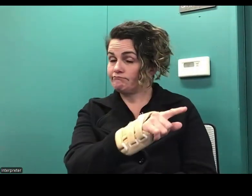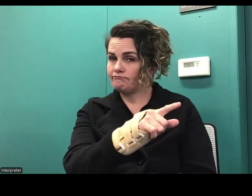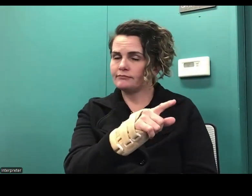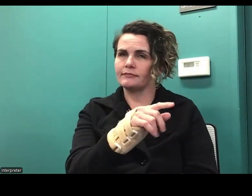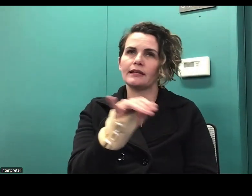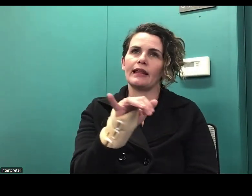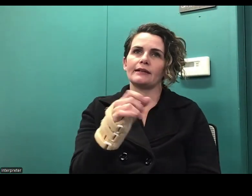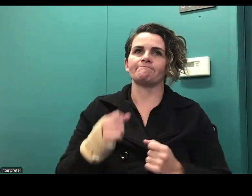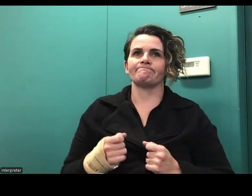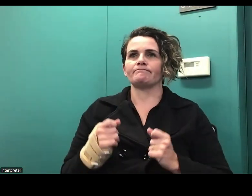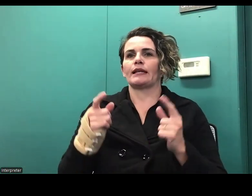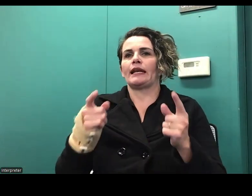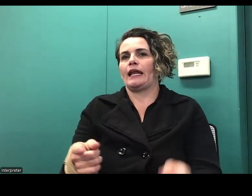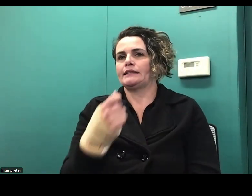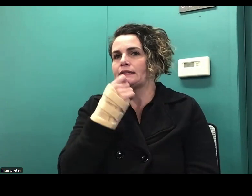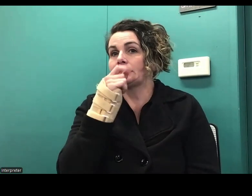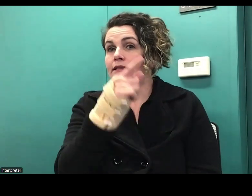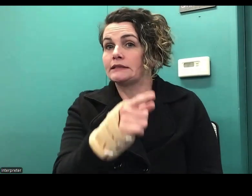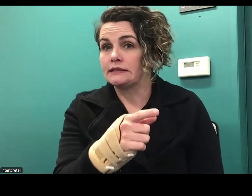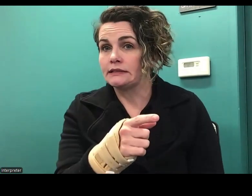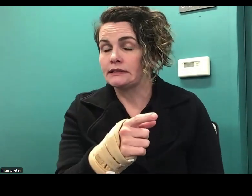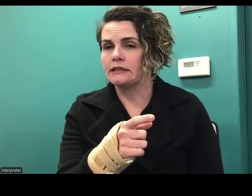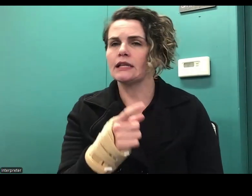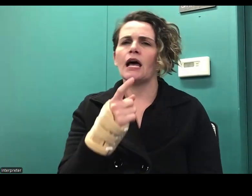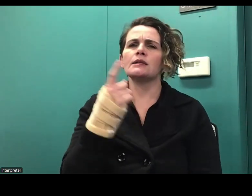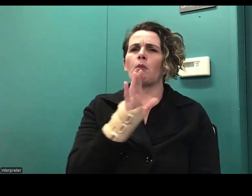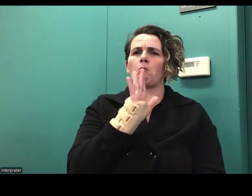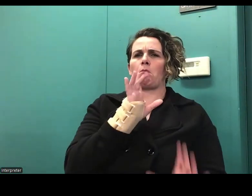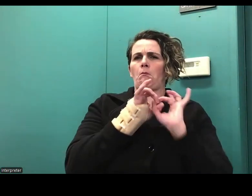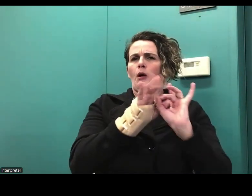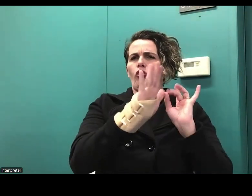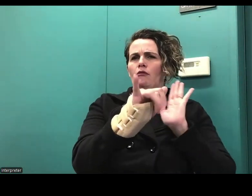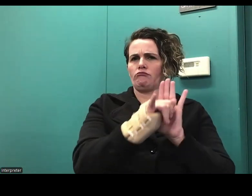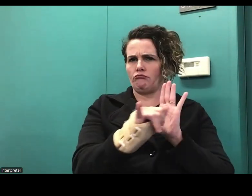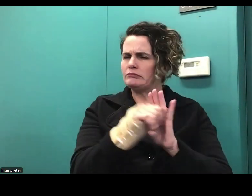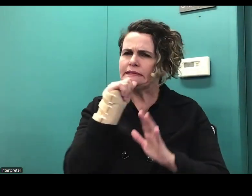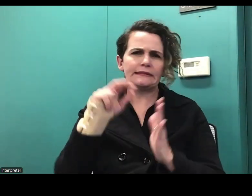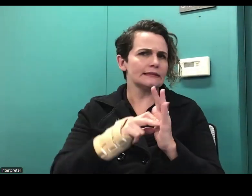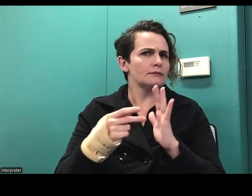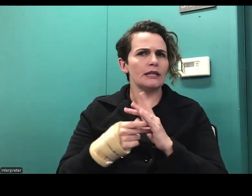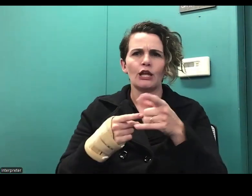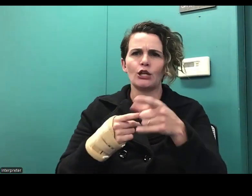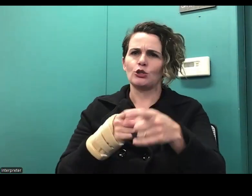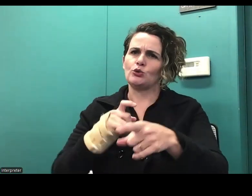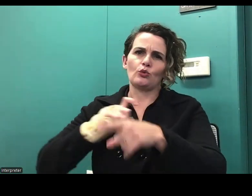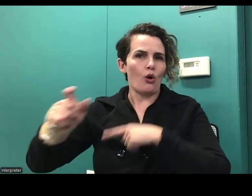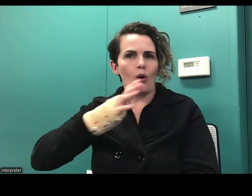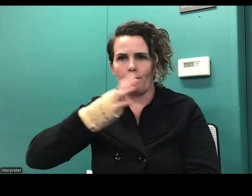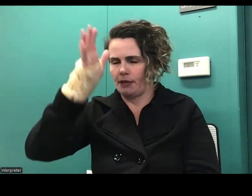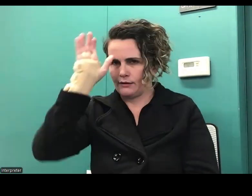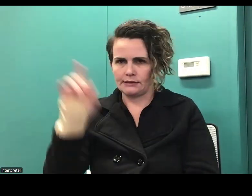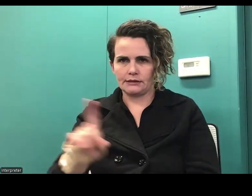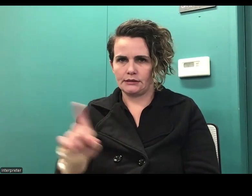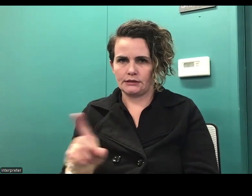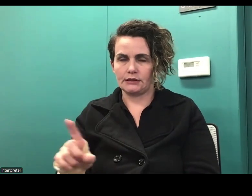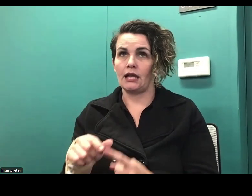or spontaneously discloses to you that something about their identity, that doesn't mean that you call home to parents. Unless you